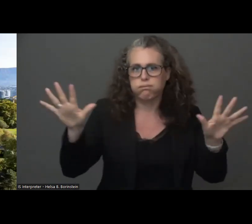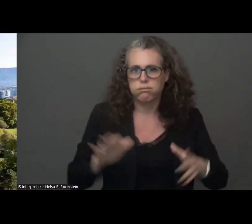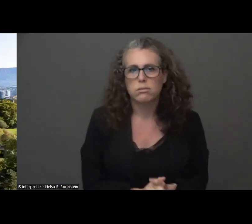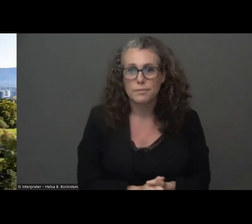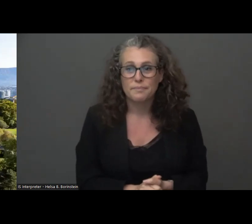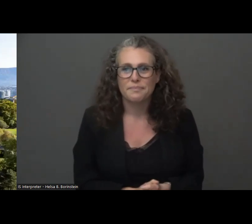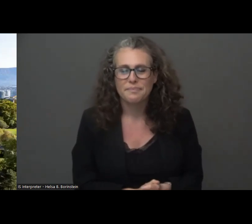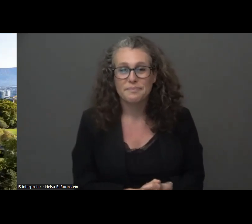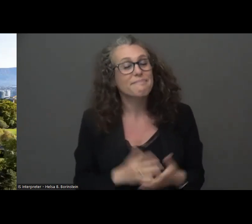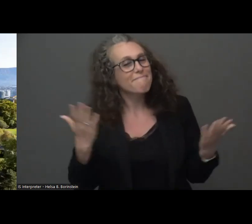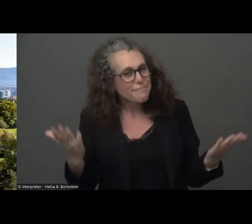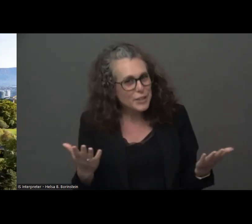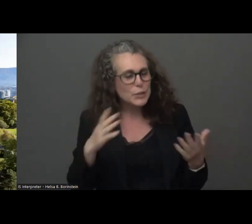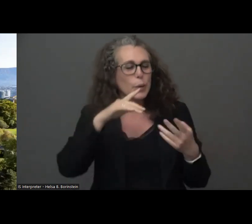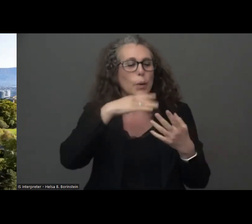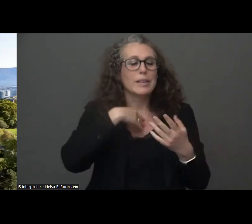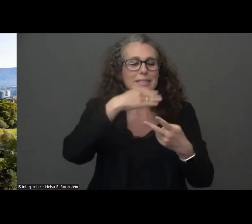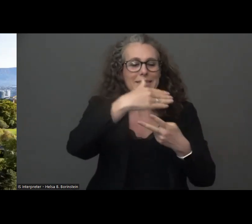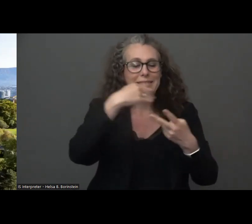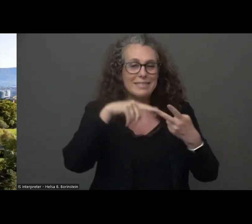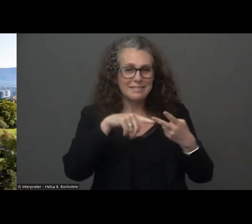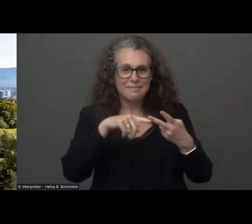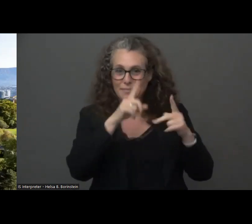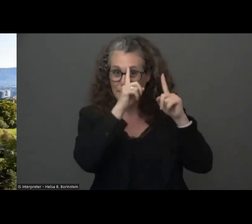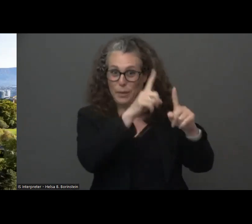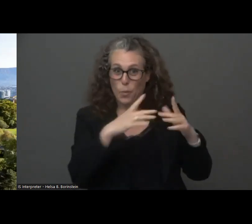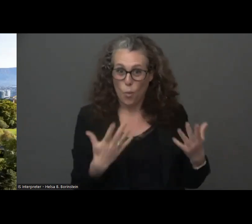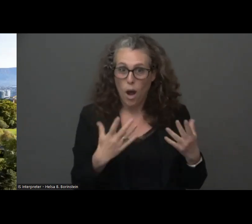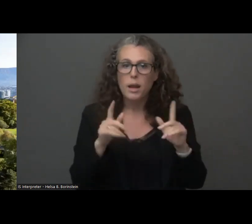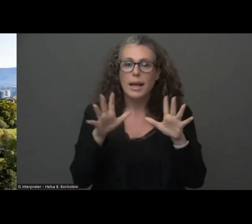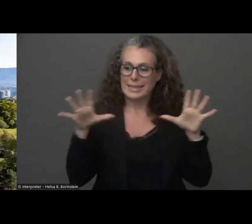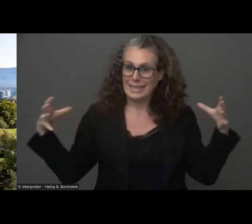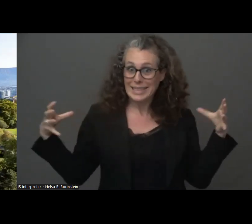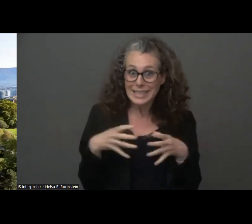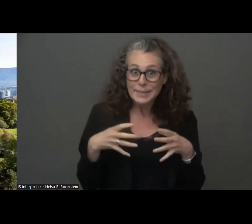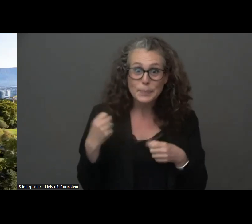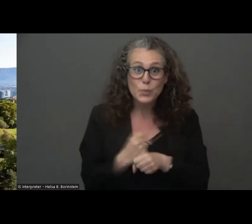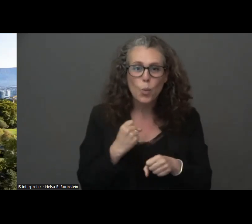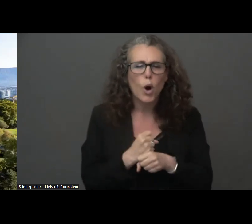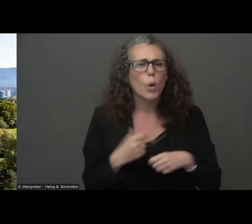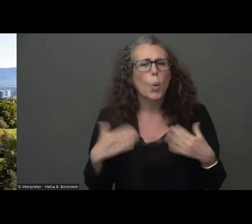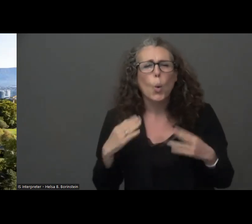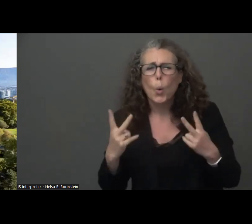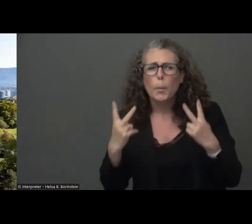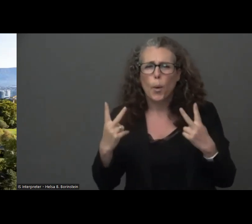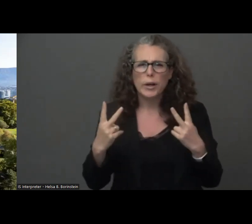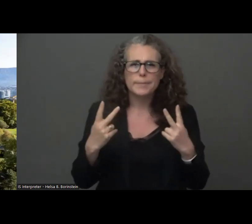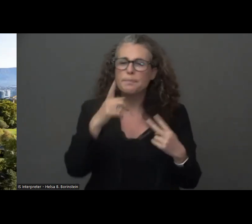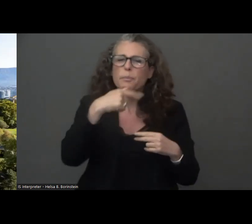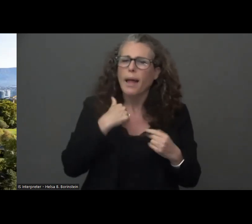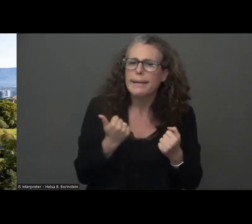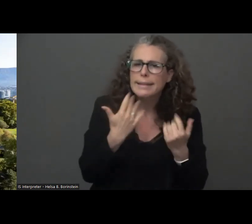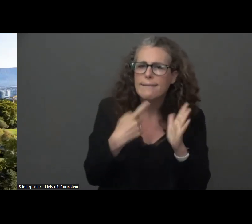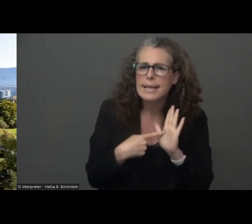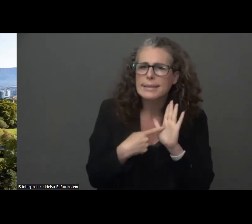the theme of my second point on how essential teamwork is. I will illustrate this with an example of how to ensure the